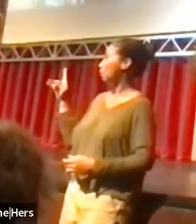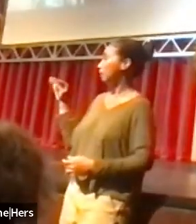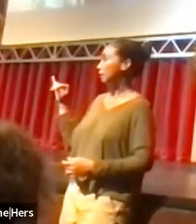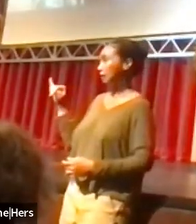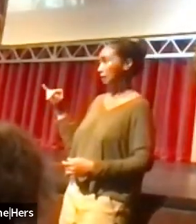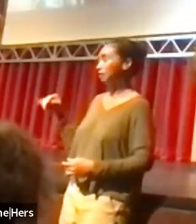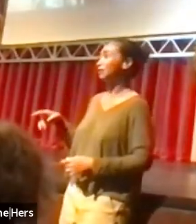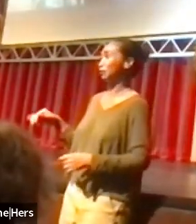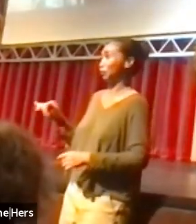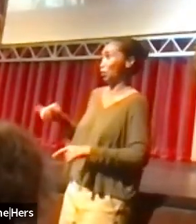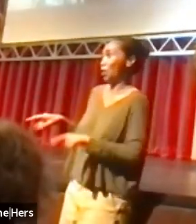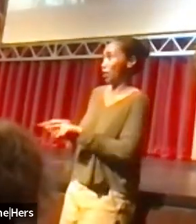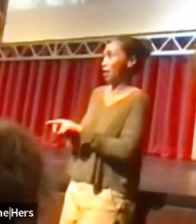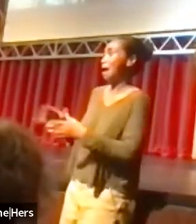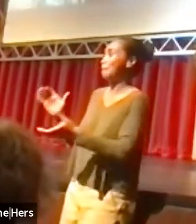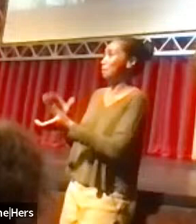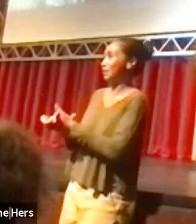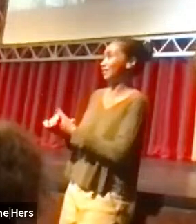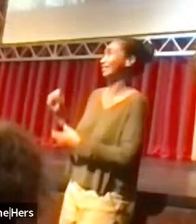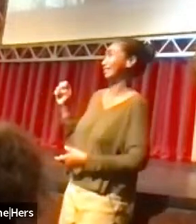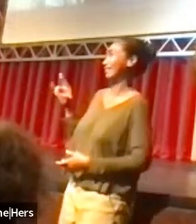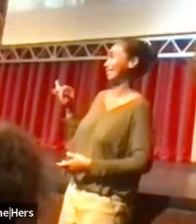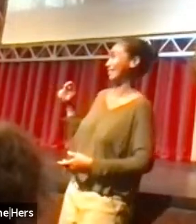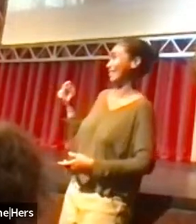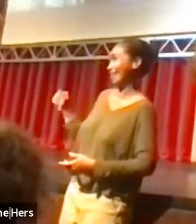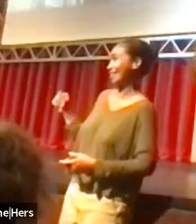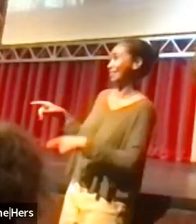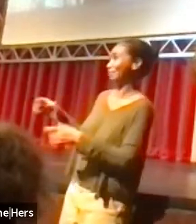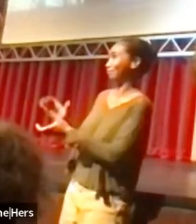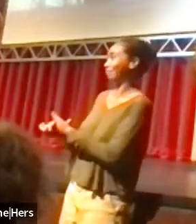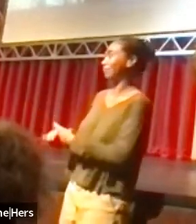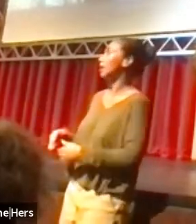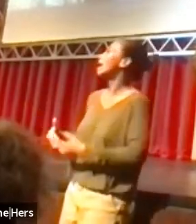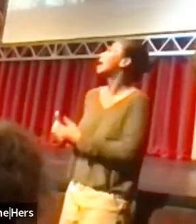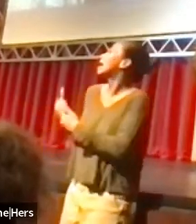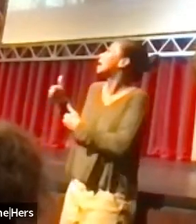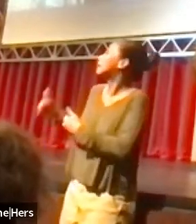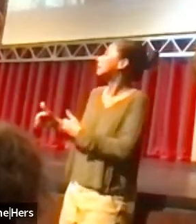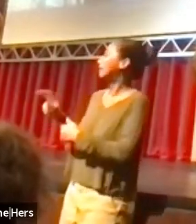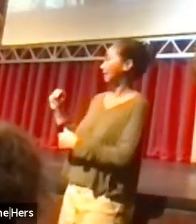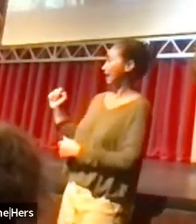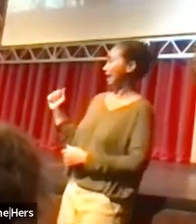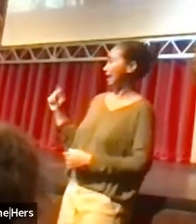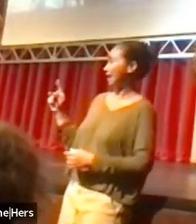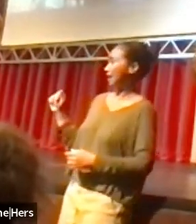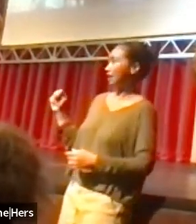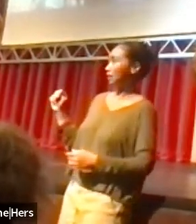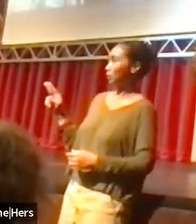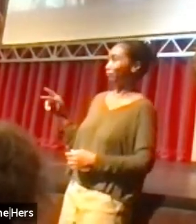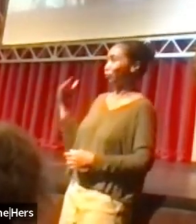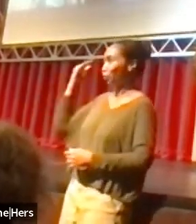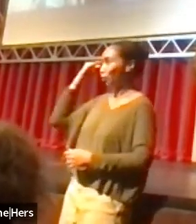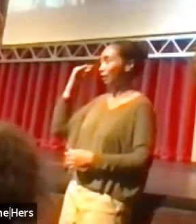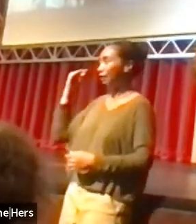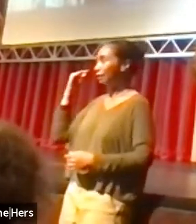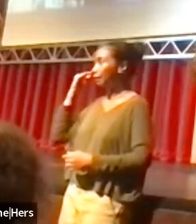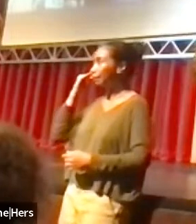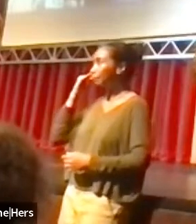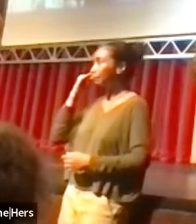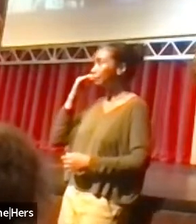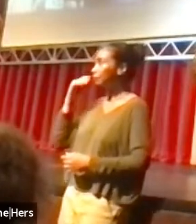also happens to be married to Sarita So. And next to Nakano is Korean New